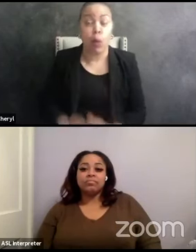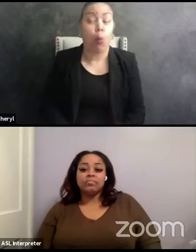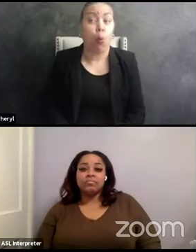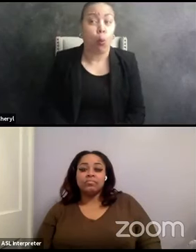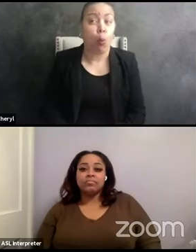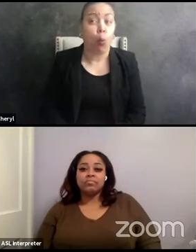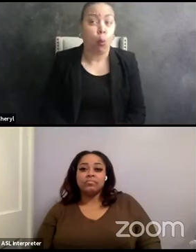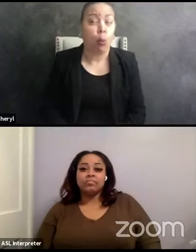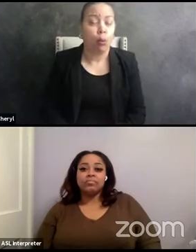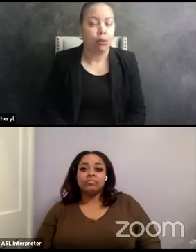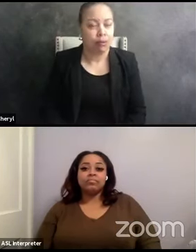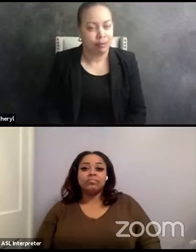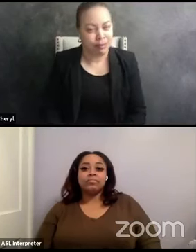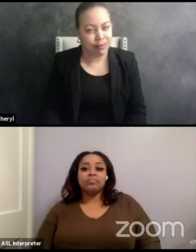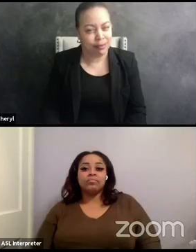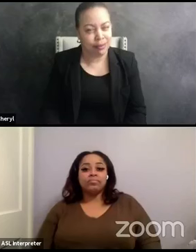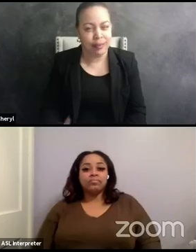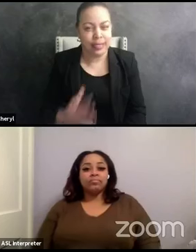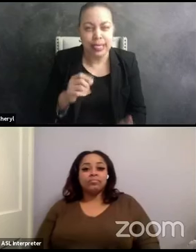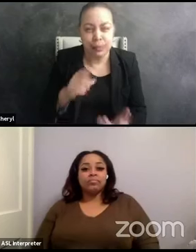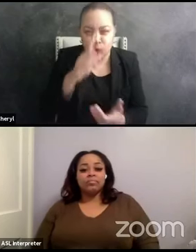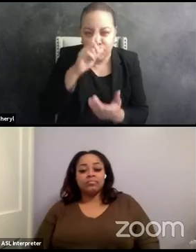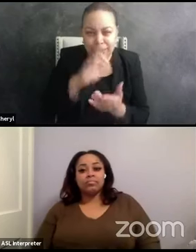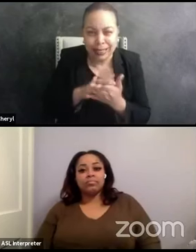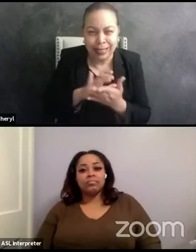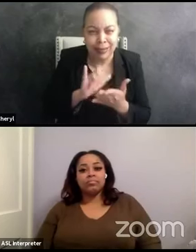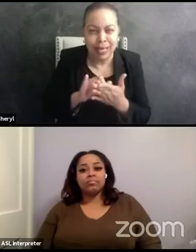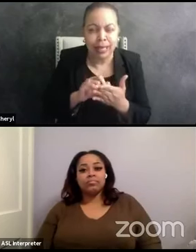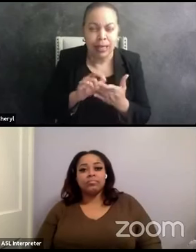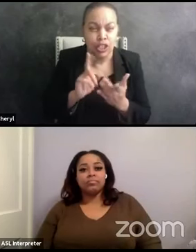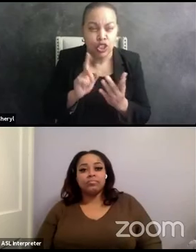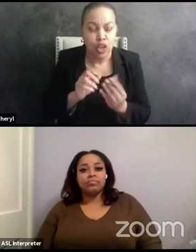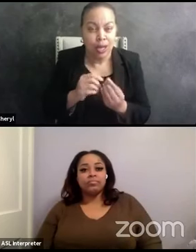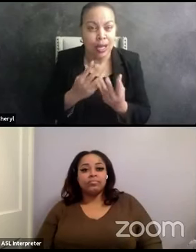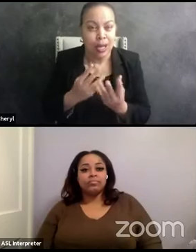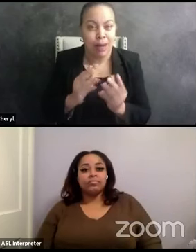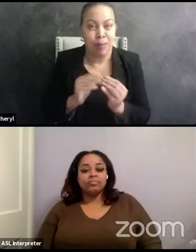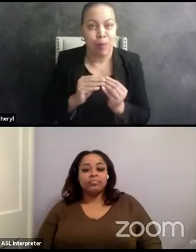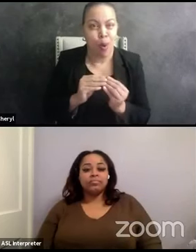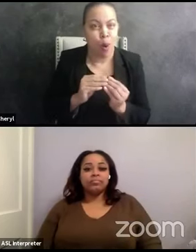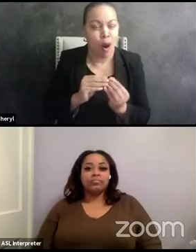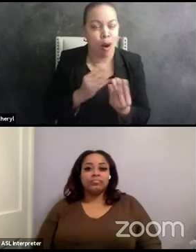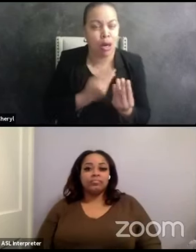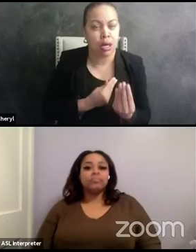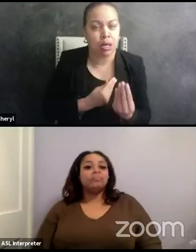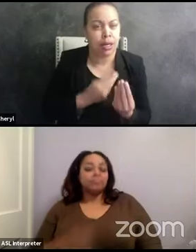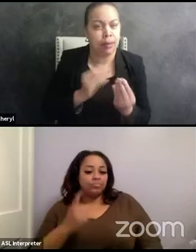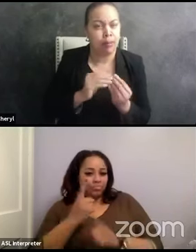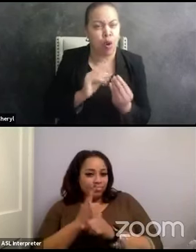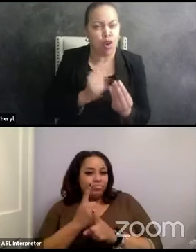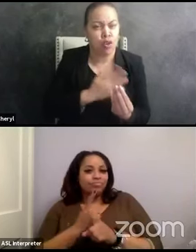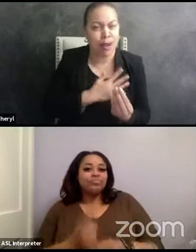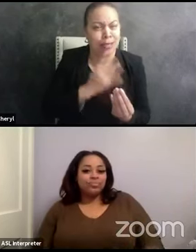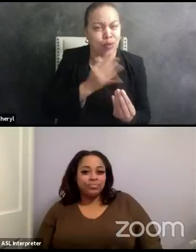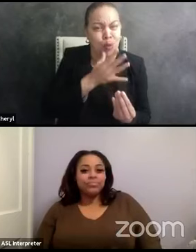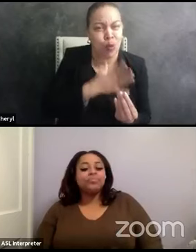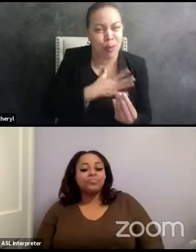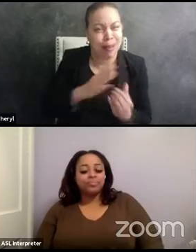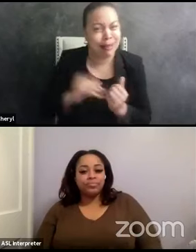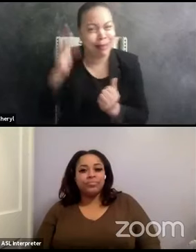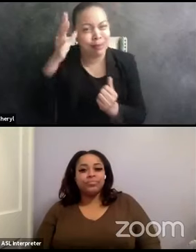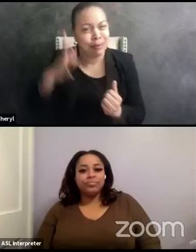like, we should have more grace for the women than we should Right. for dudes who are in the space. And I think that